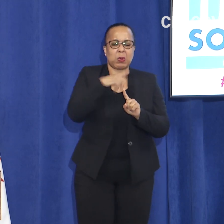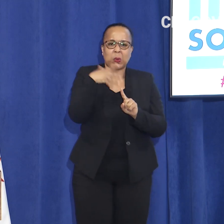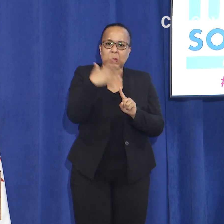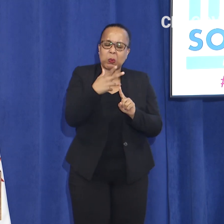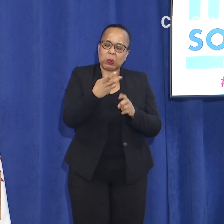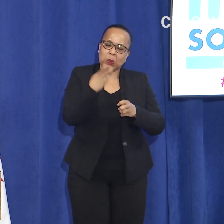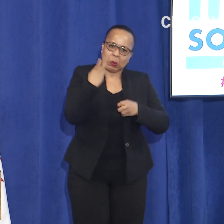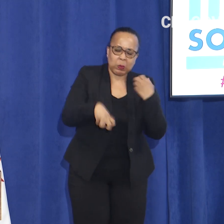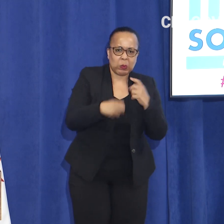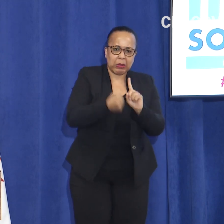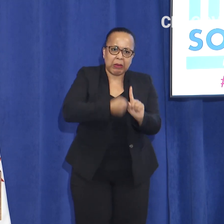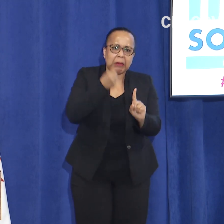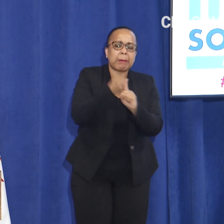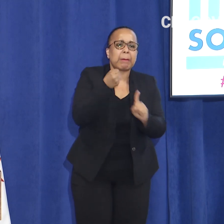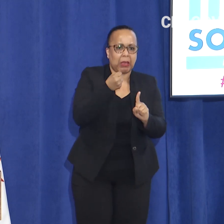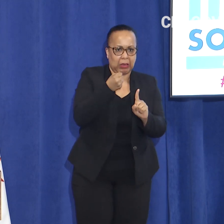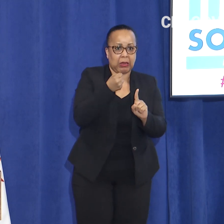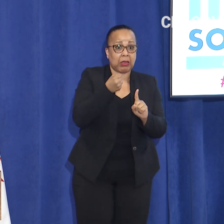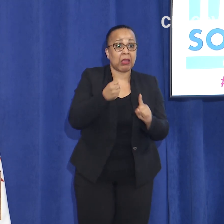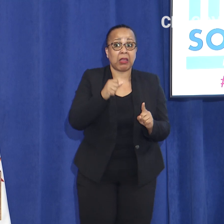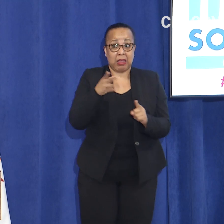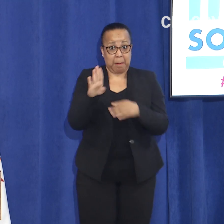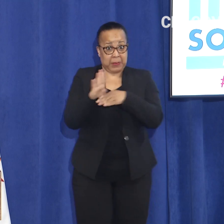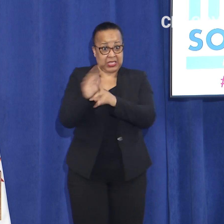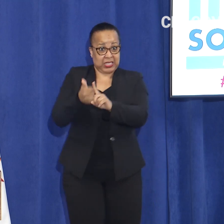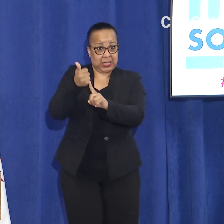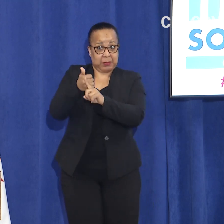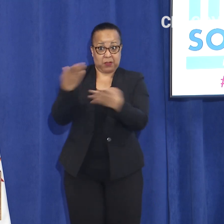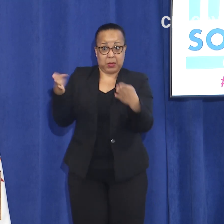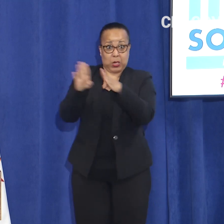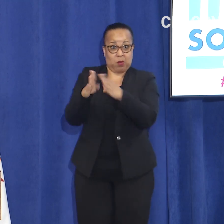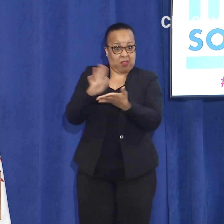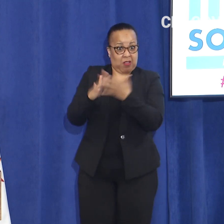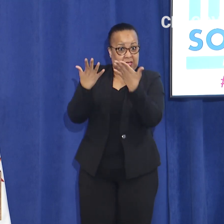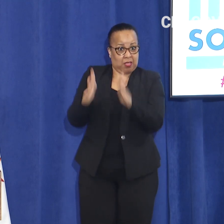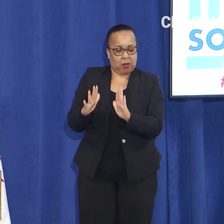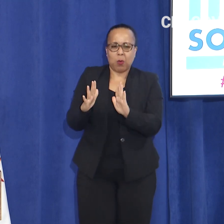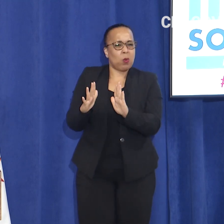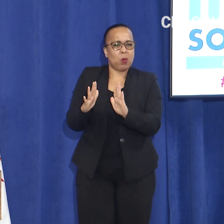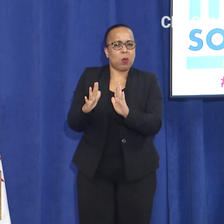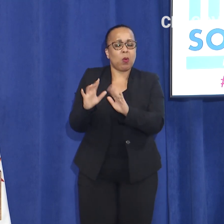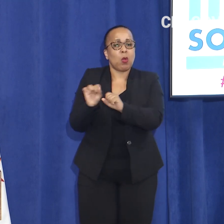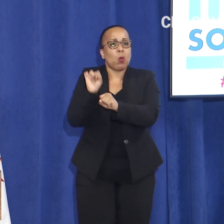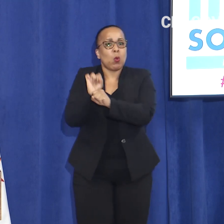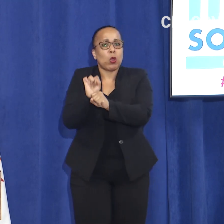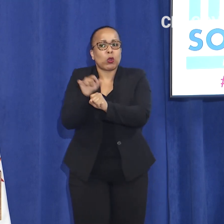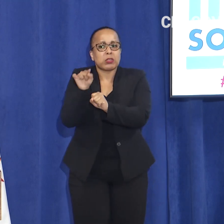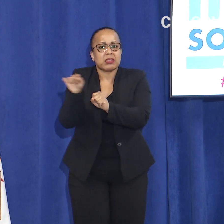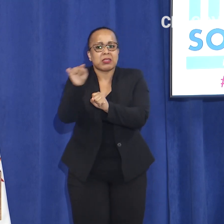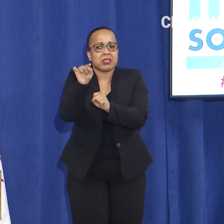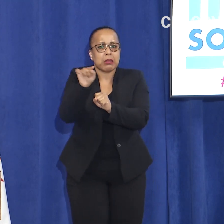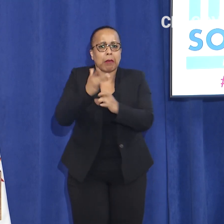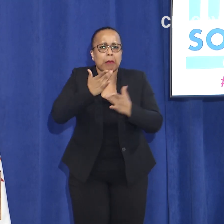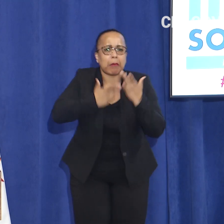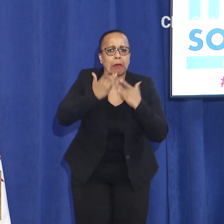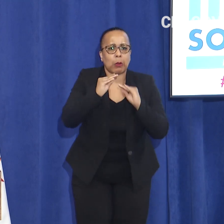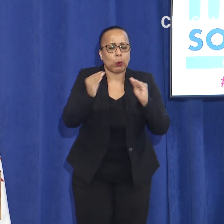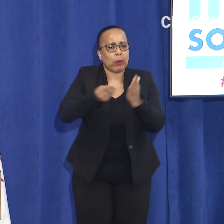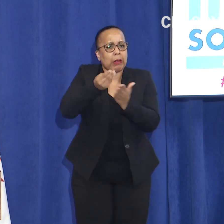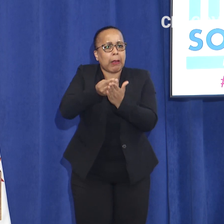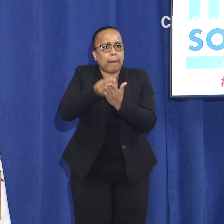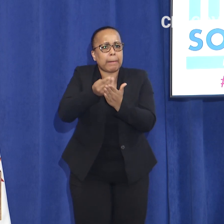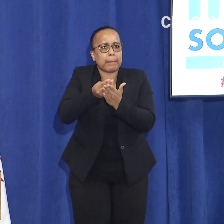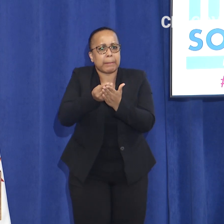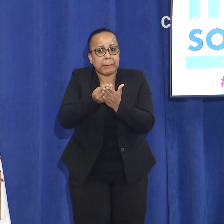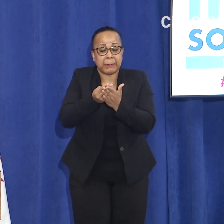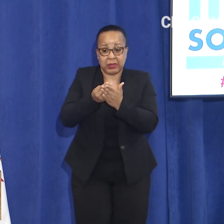impact. It's not just the businesses themselves being closed, it's that the workers having little or no income